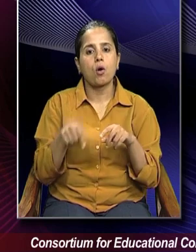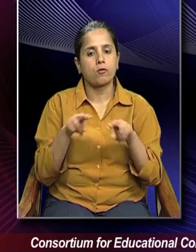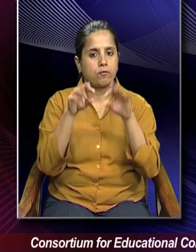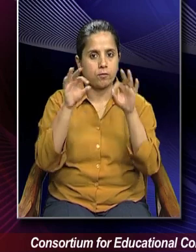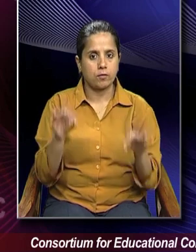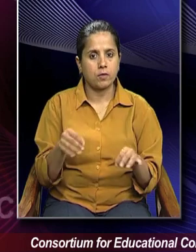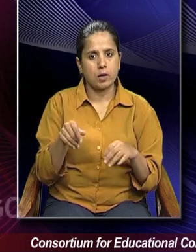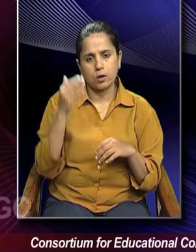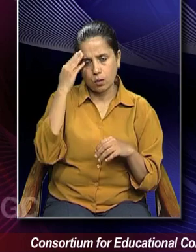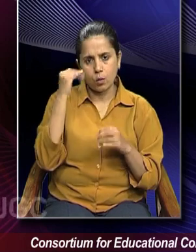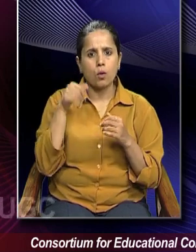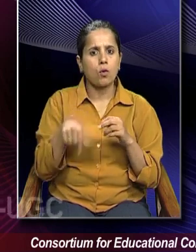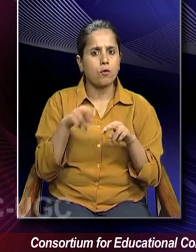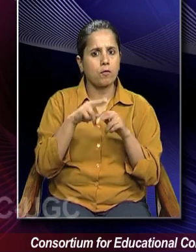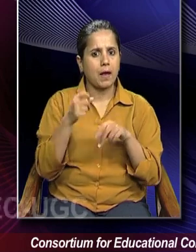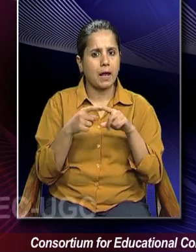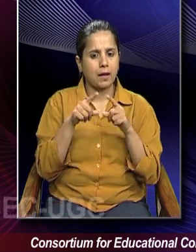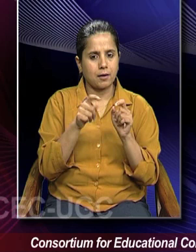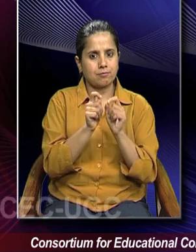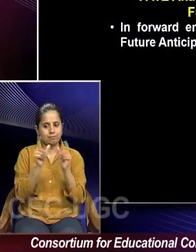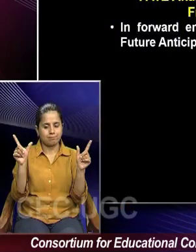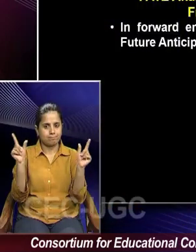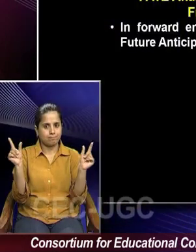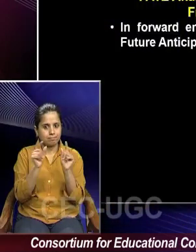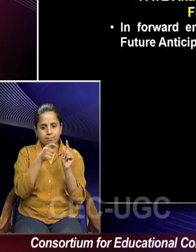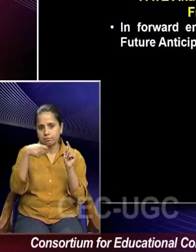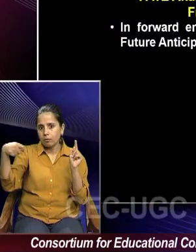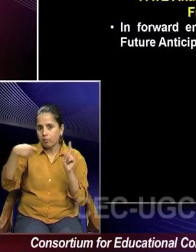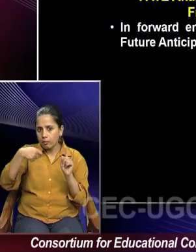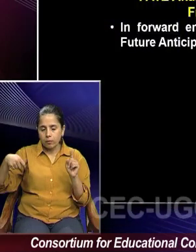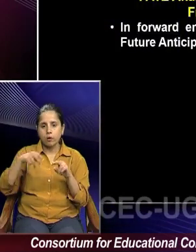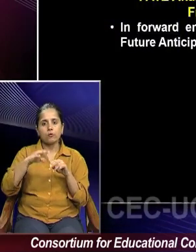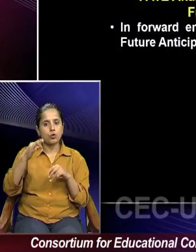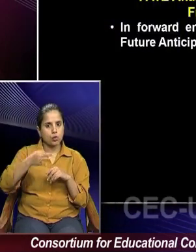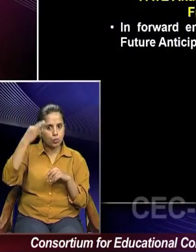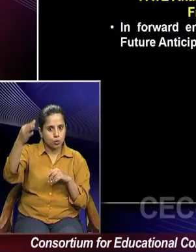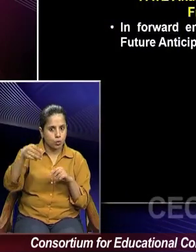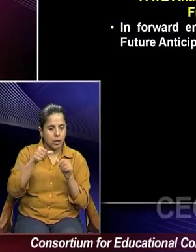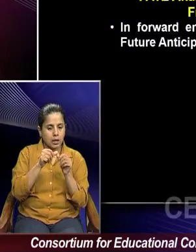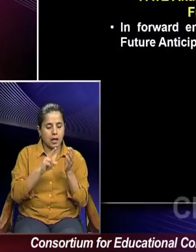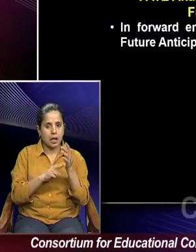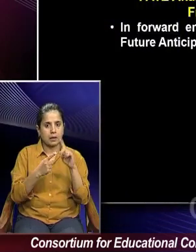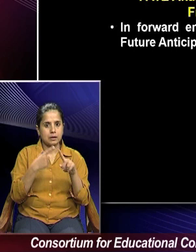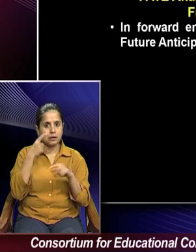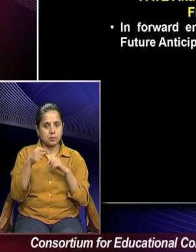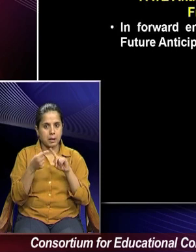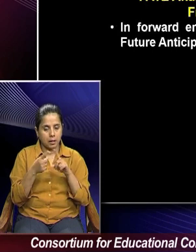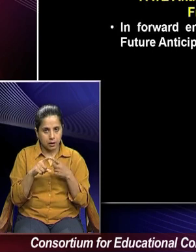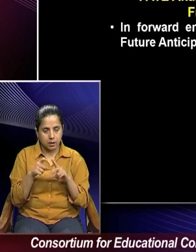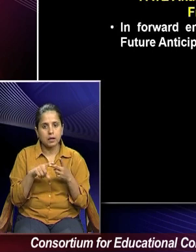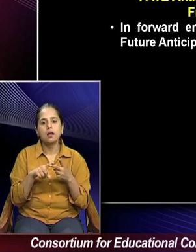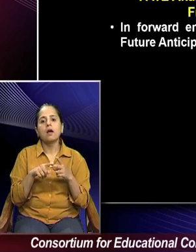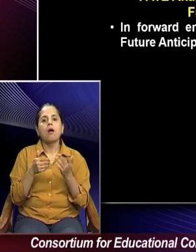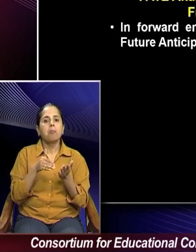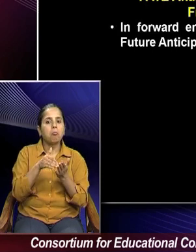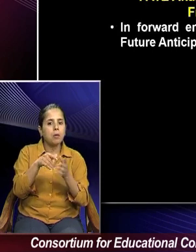this fate is actually an acronym which refers to future anticipated trends and events.